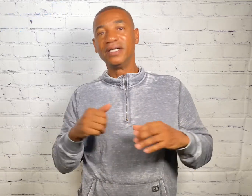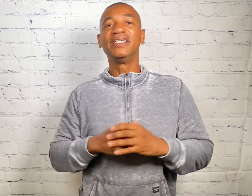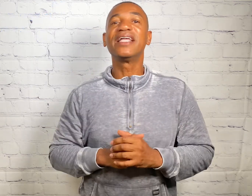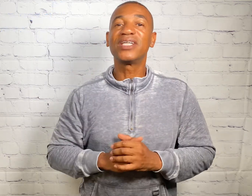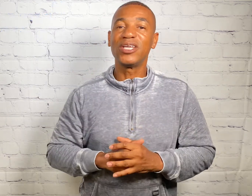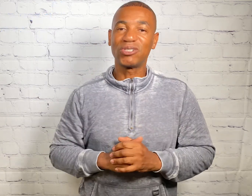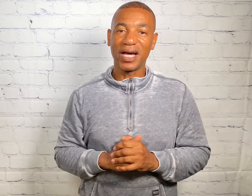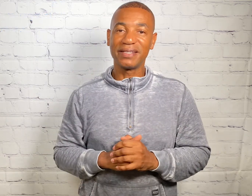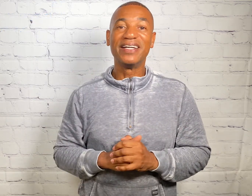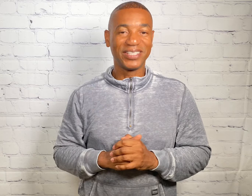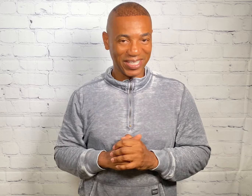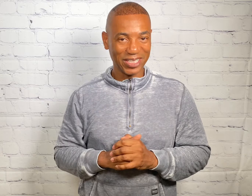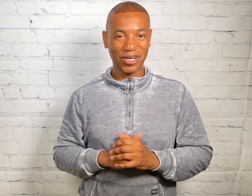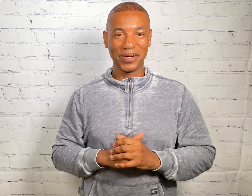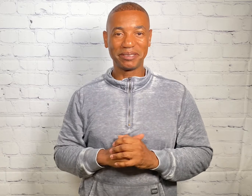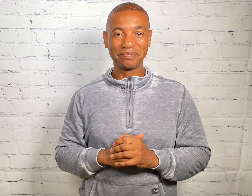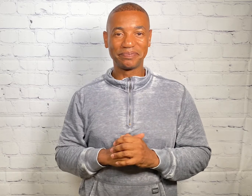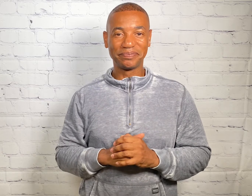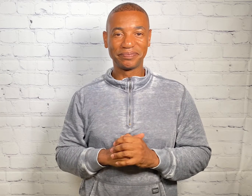That is how you sign sedentary.